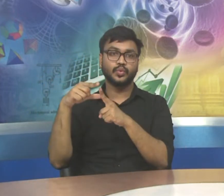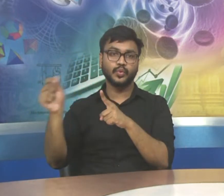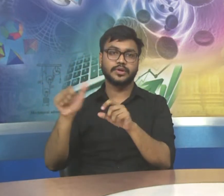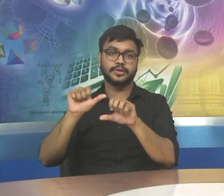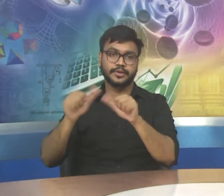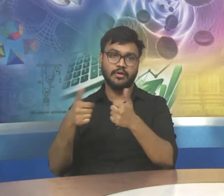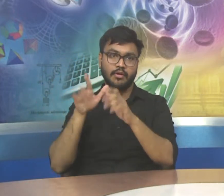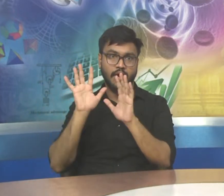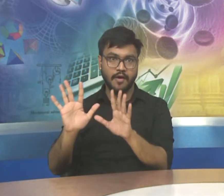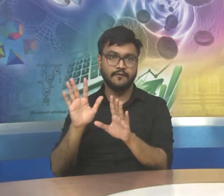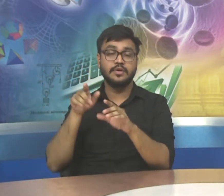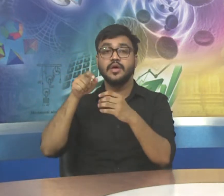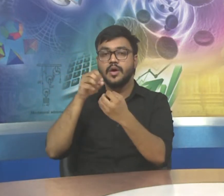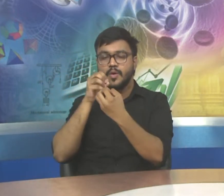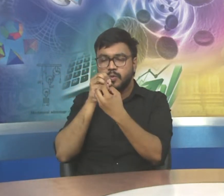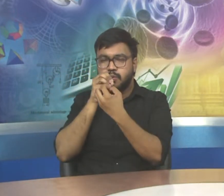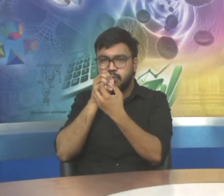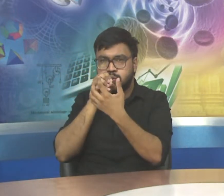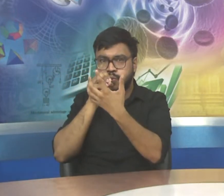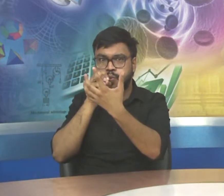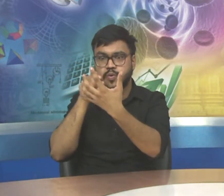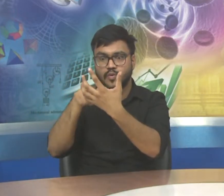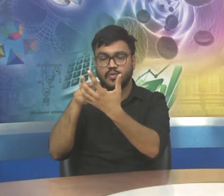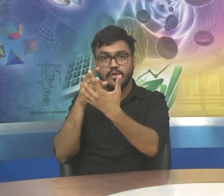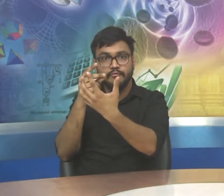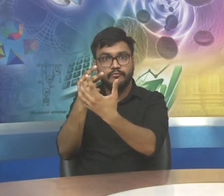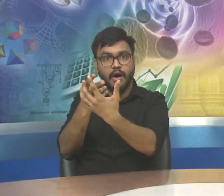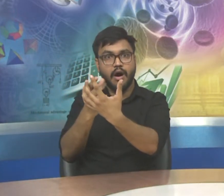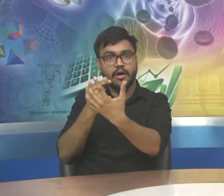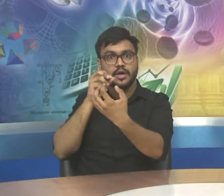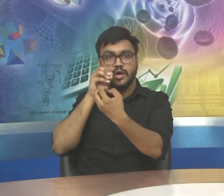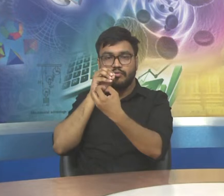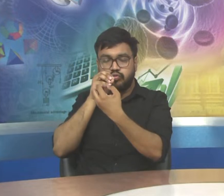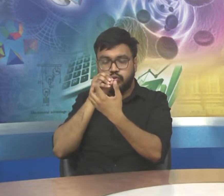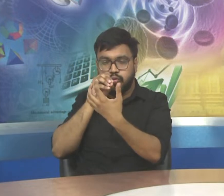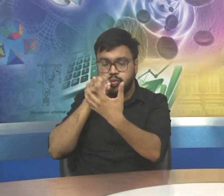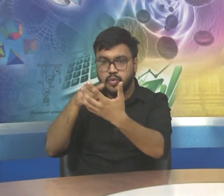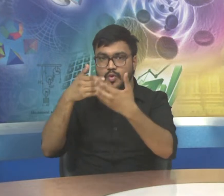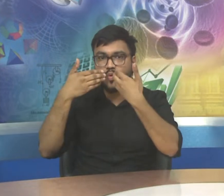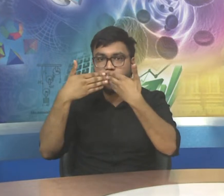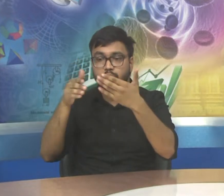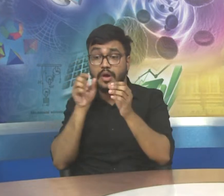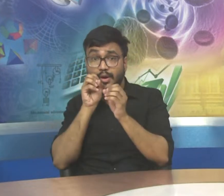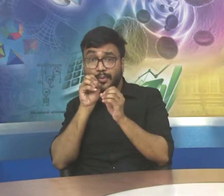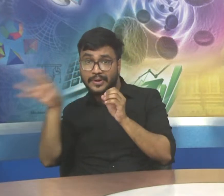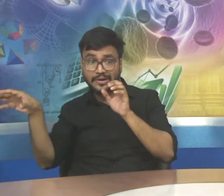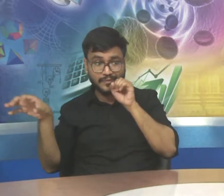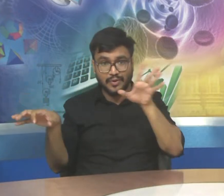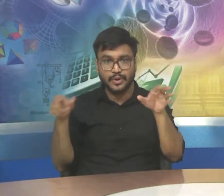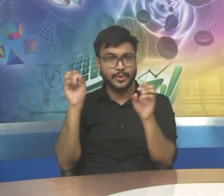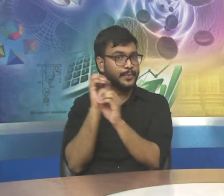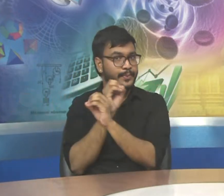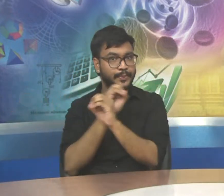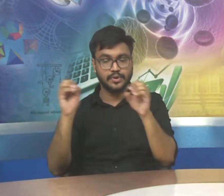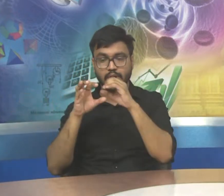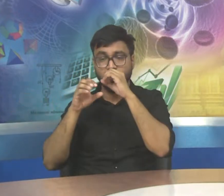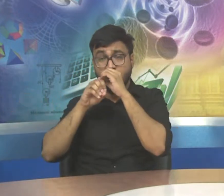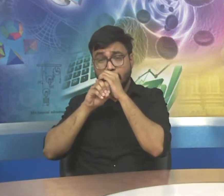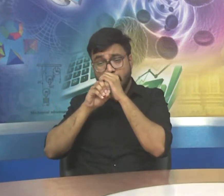And Kapil blows air using the whole opening, so he is